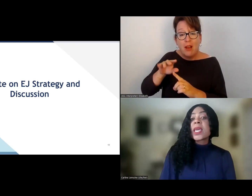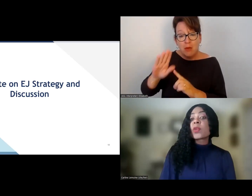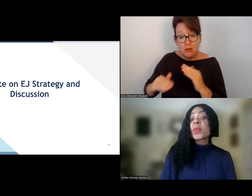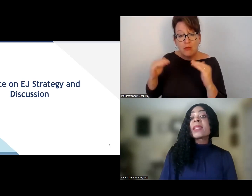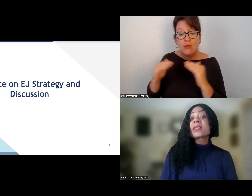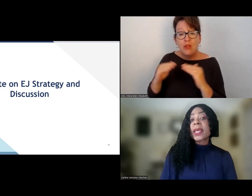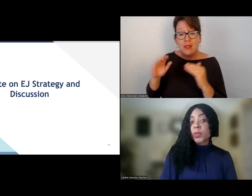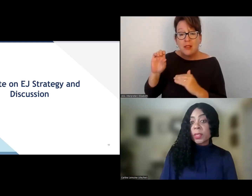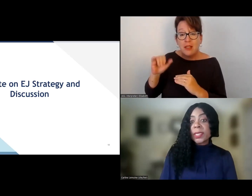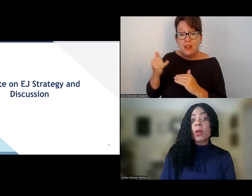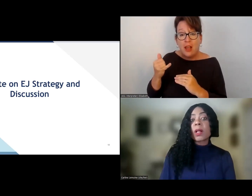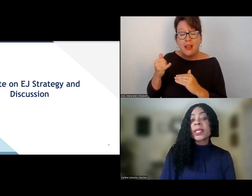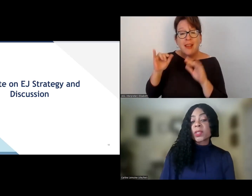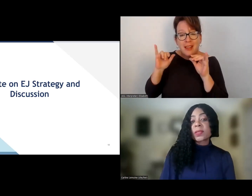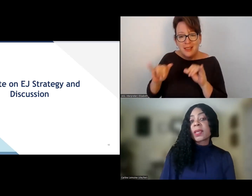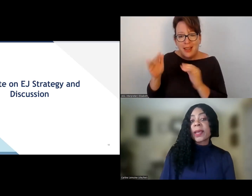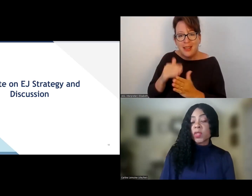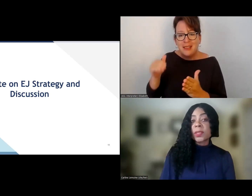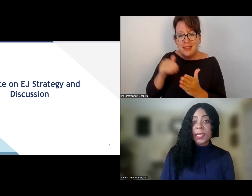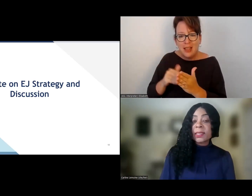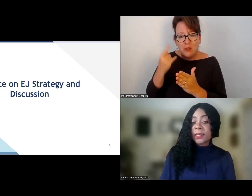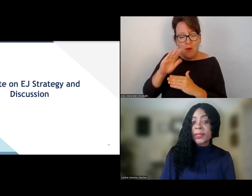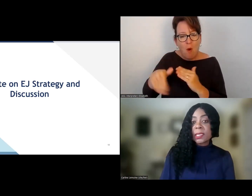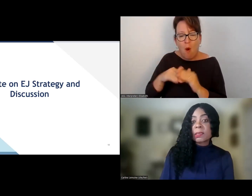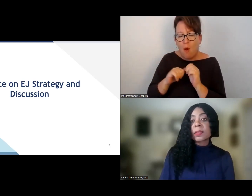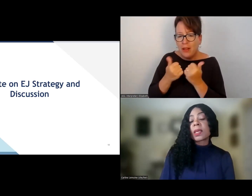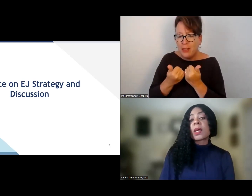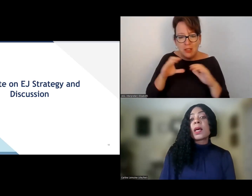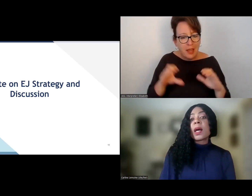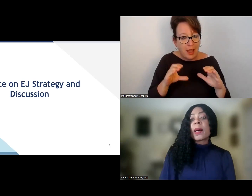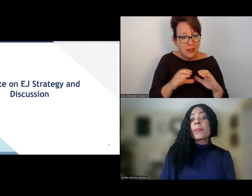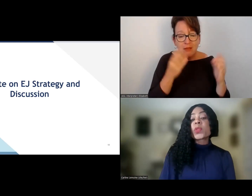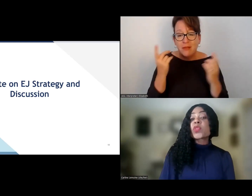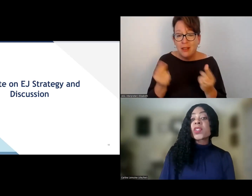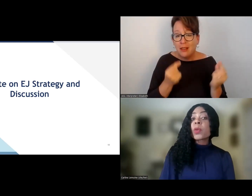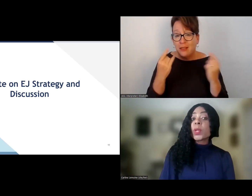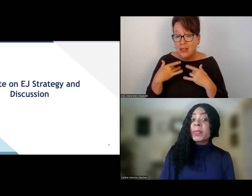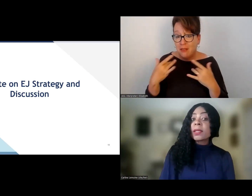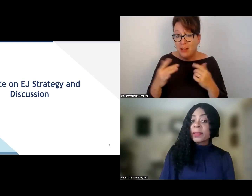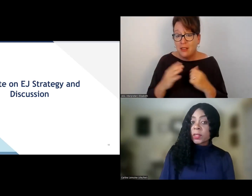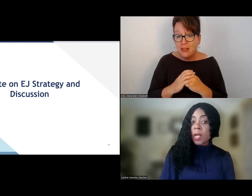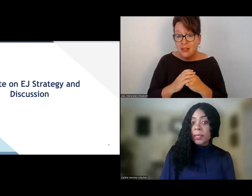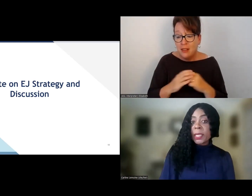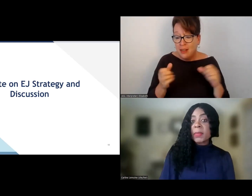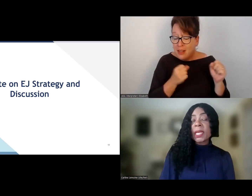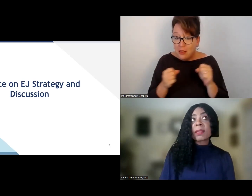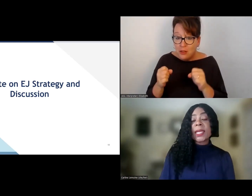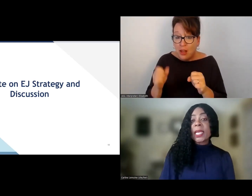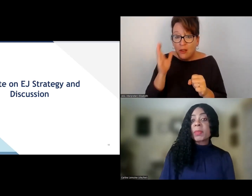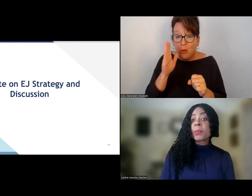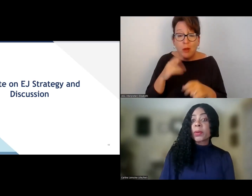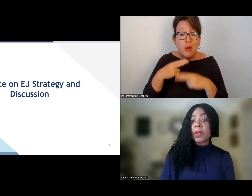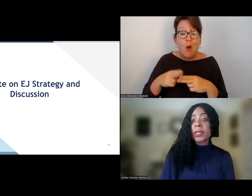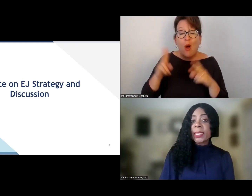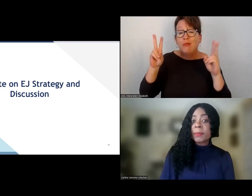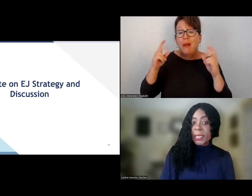is and remains central in all agency actions and activities. The strategy will be a living document, meaning that it